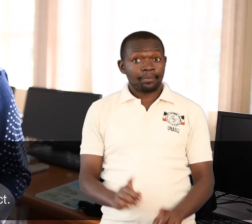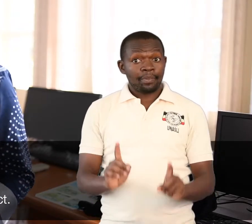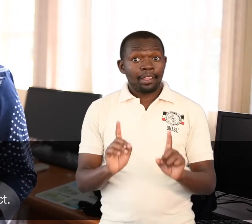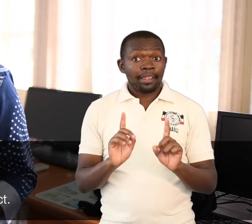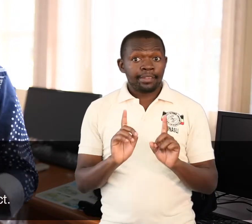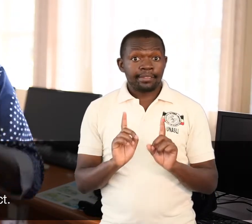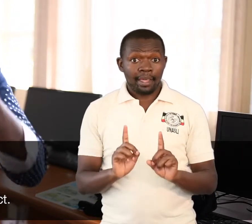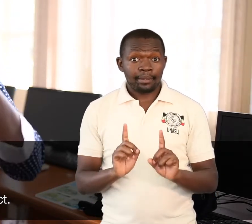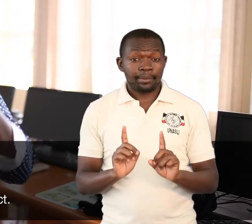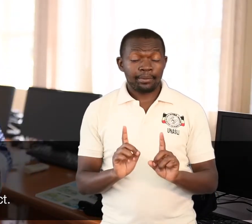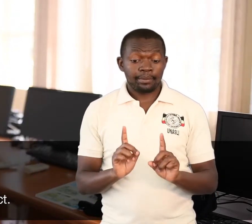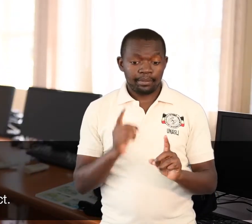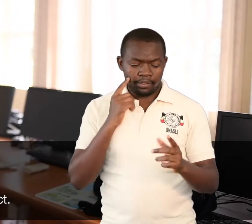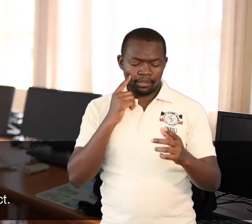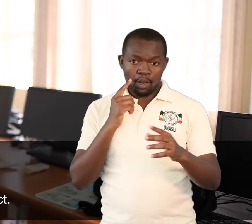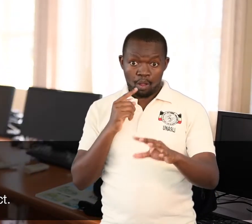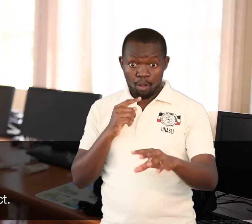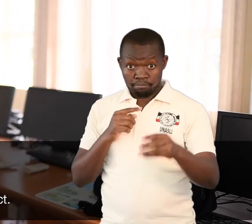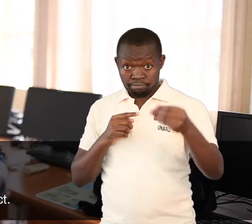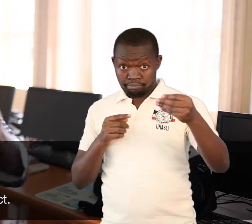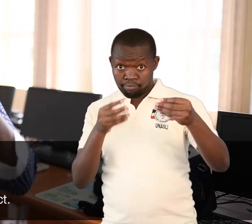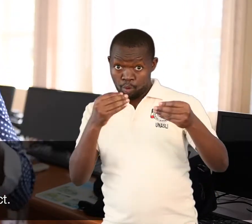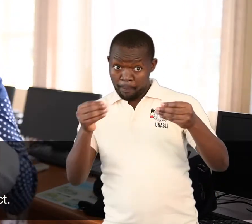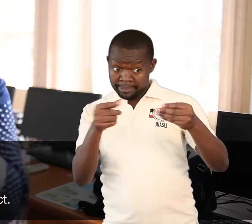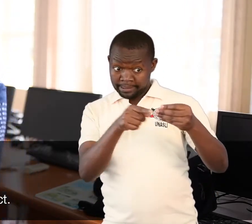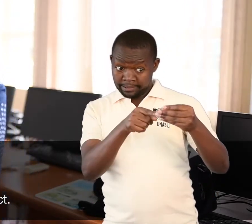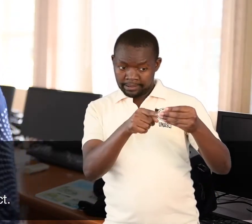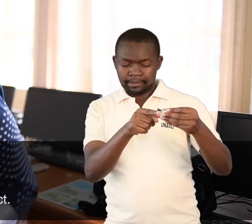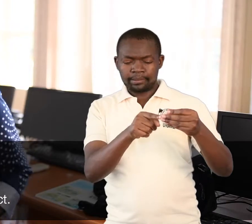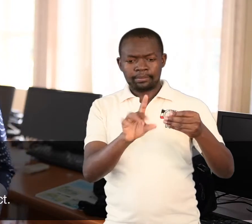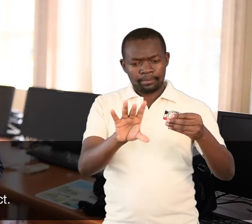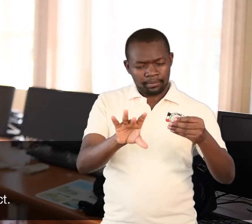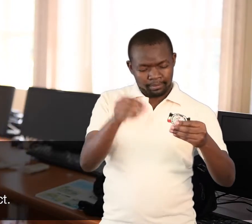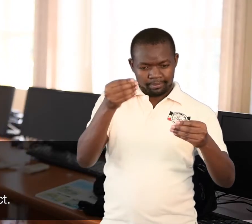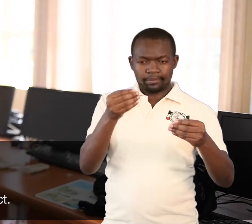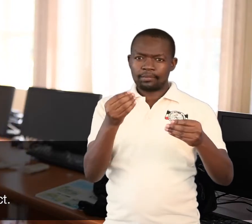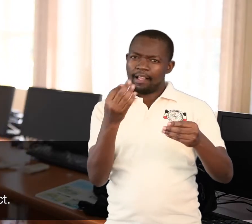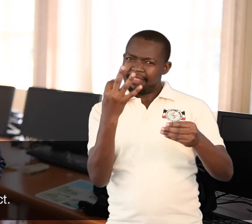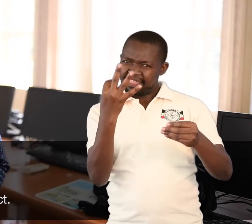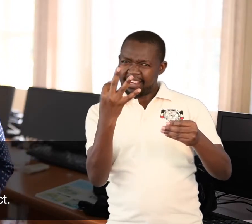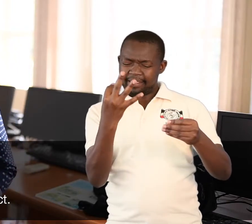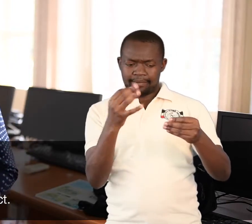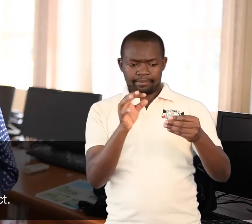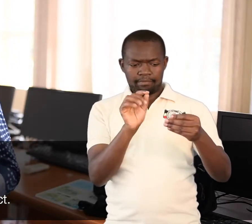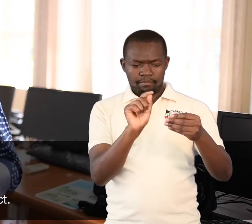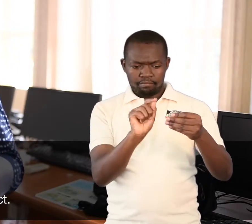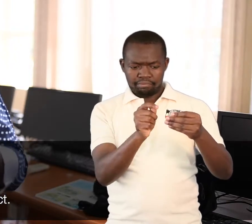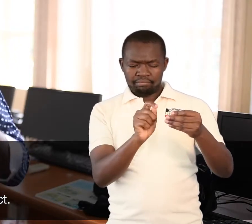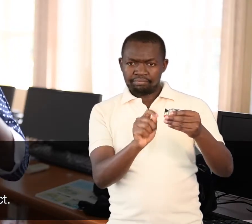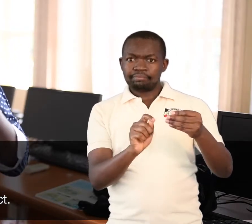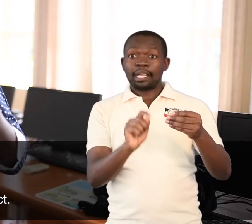Now, look at that object and list 3 things.